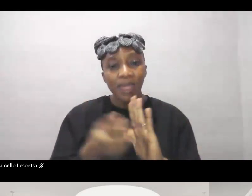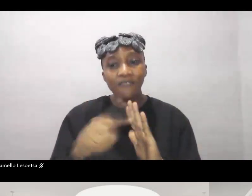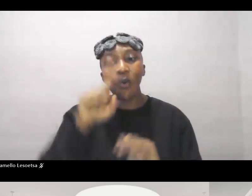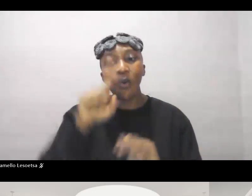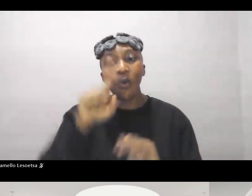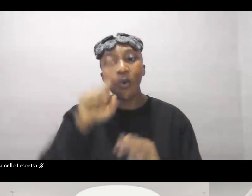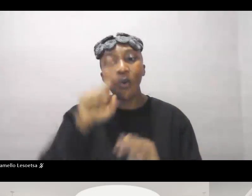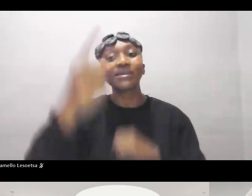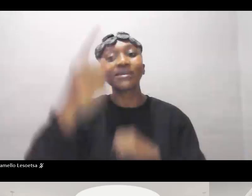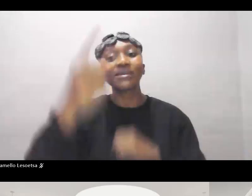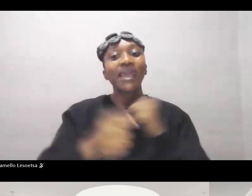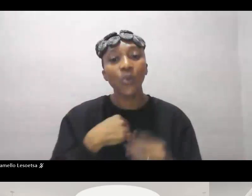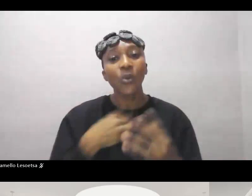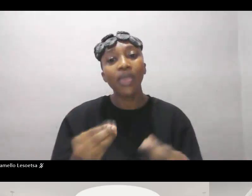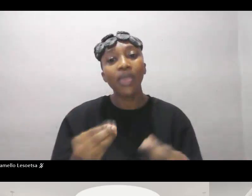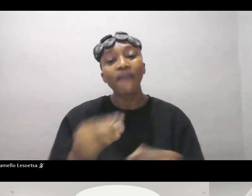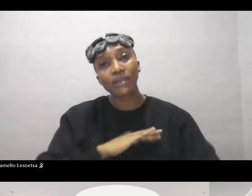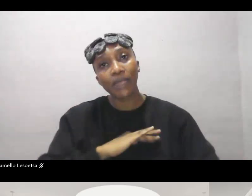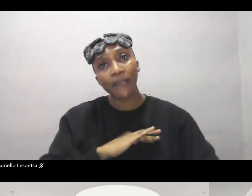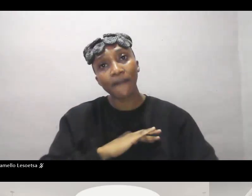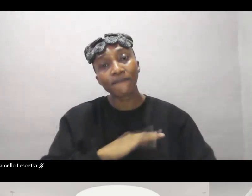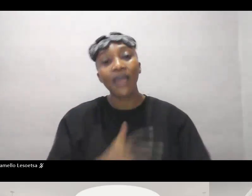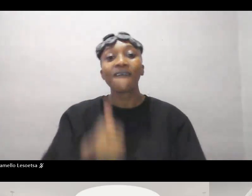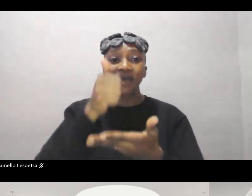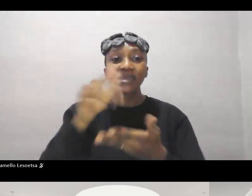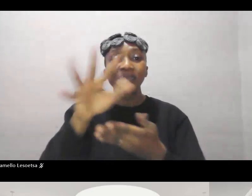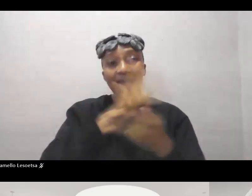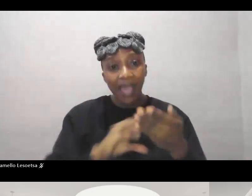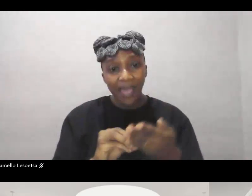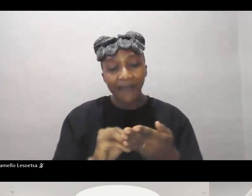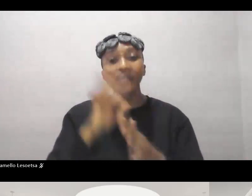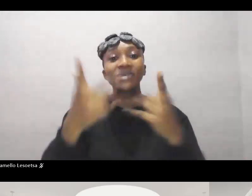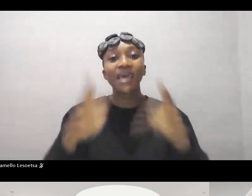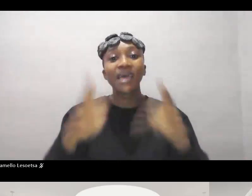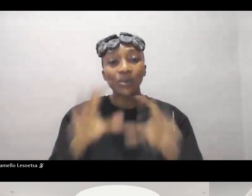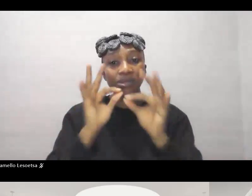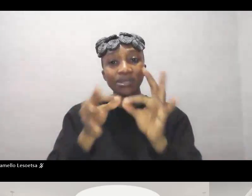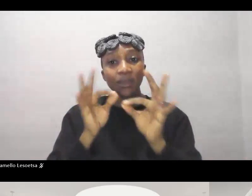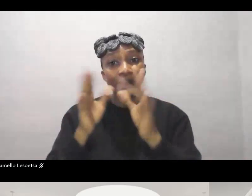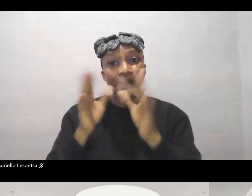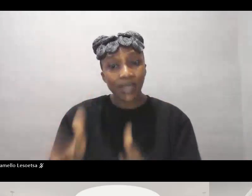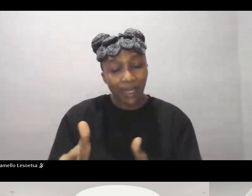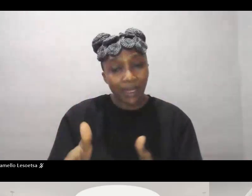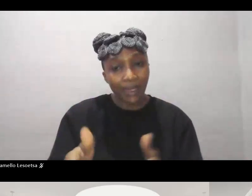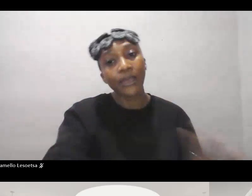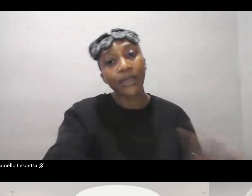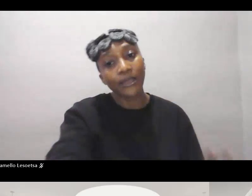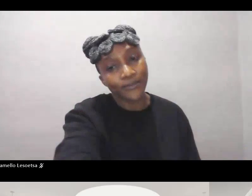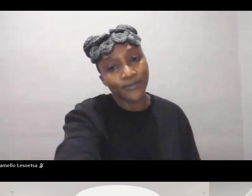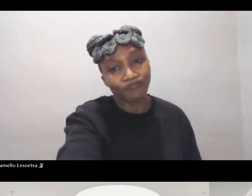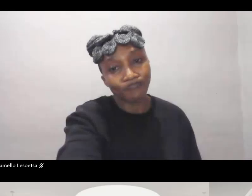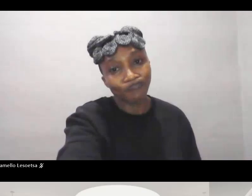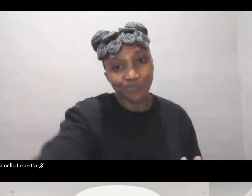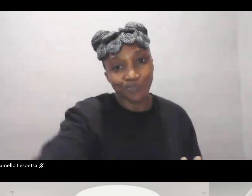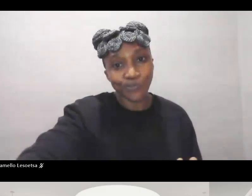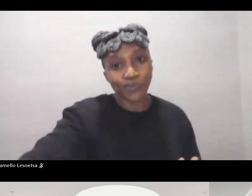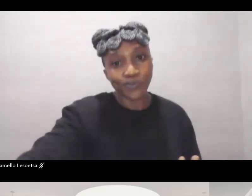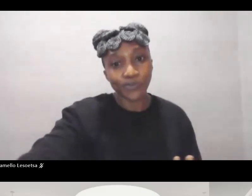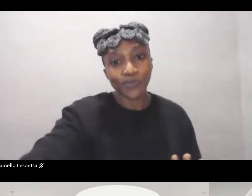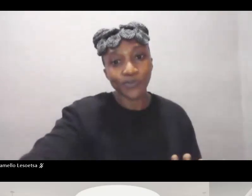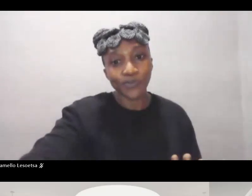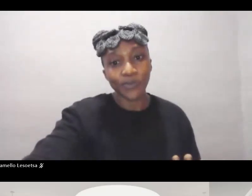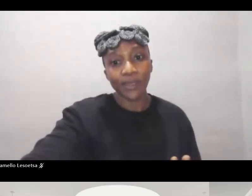enough funding to cover sign language interpreter? So when the term starts,